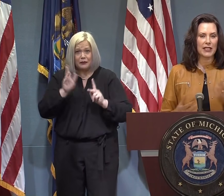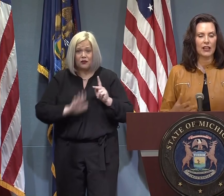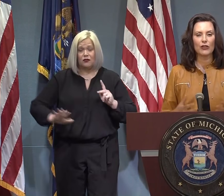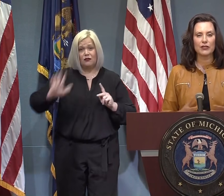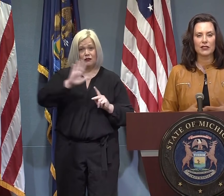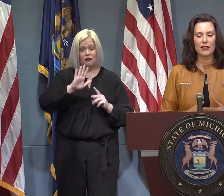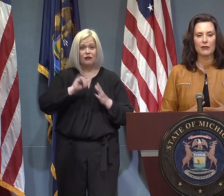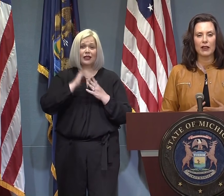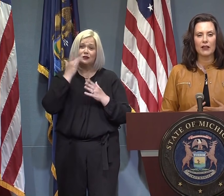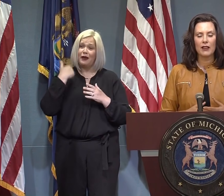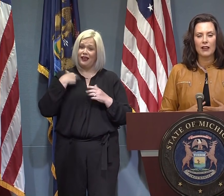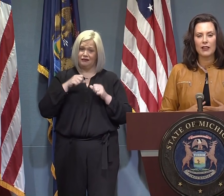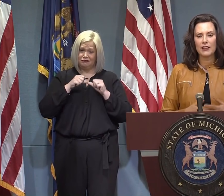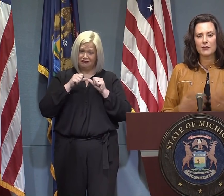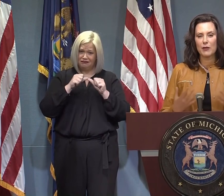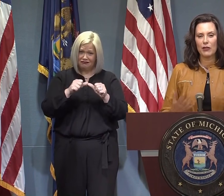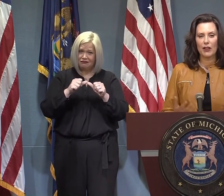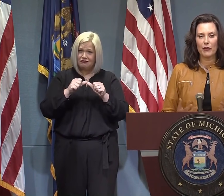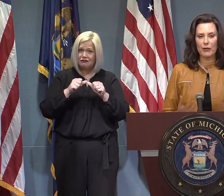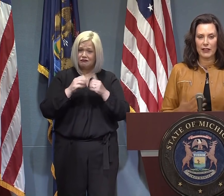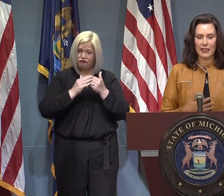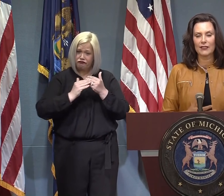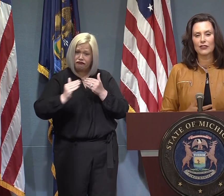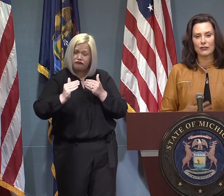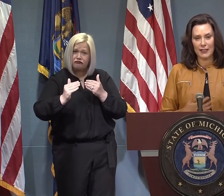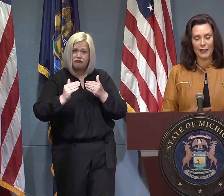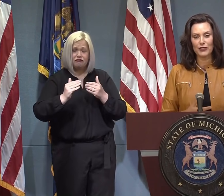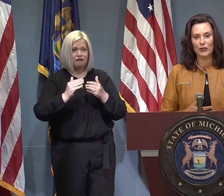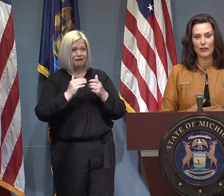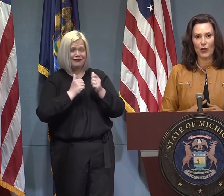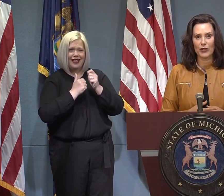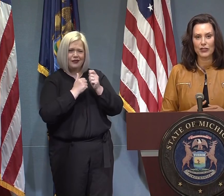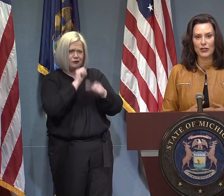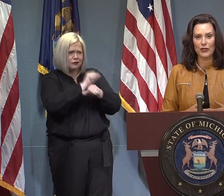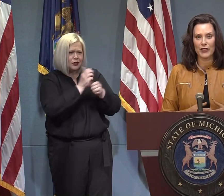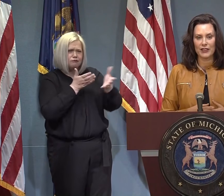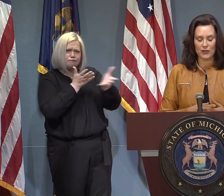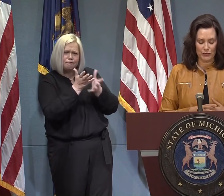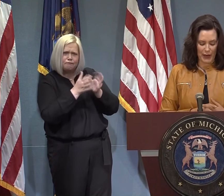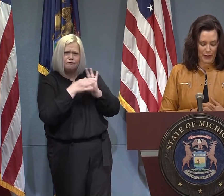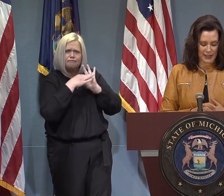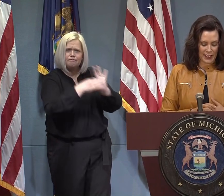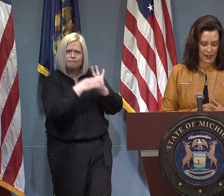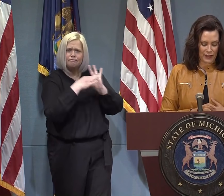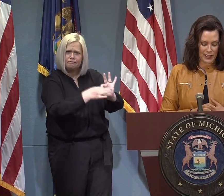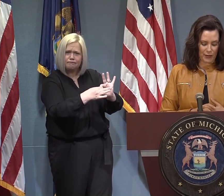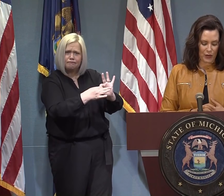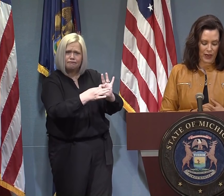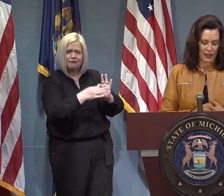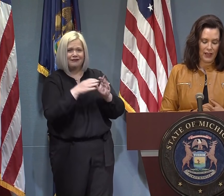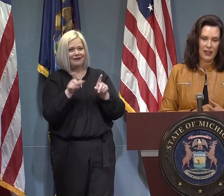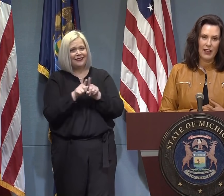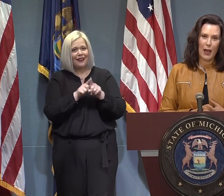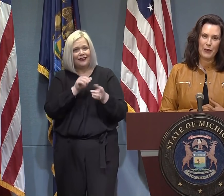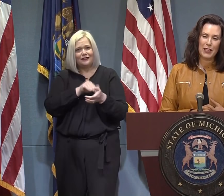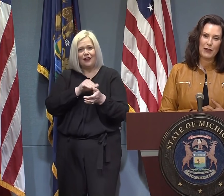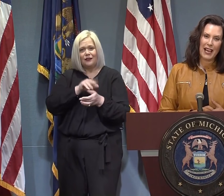crisis, I'm staying close to them. And these people are people like Dr. Khaldun, of course, who is by my side every step of the